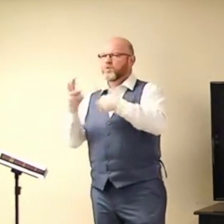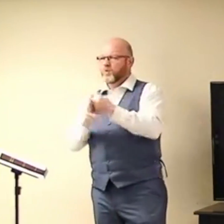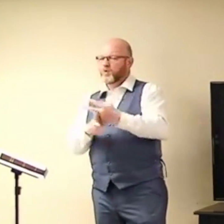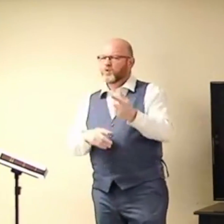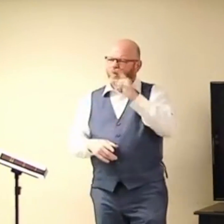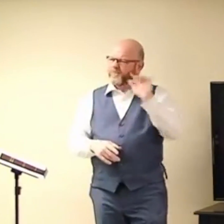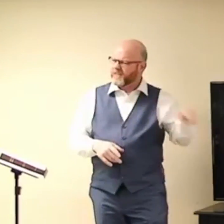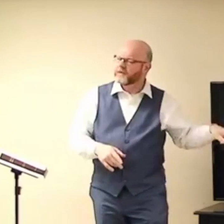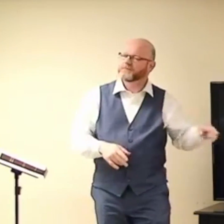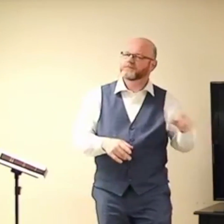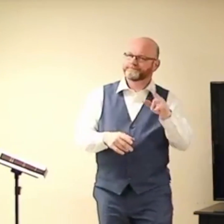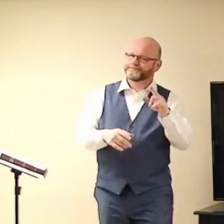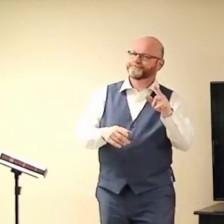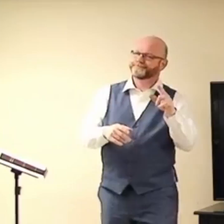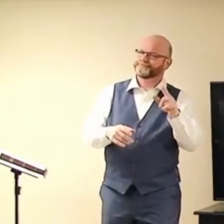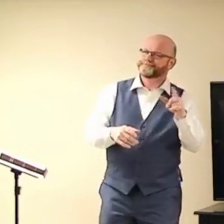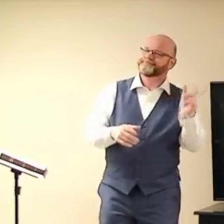world and sent into the world?